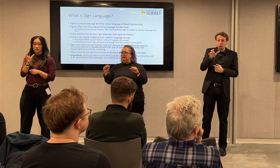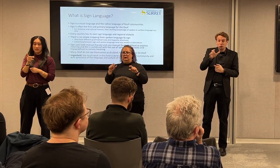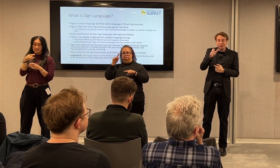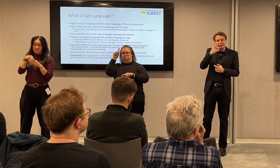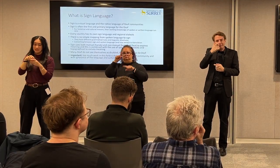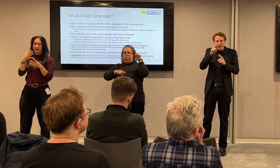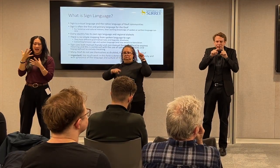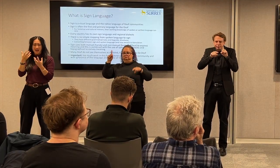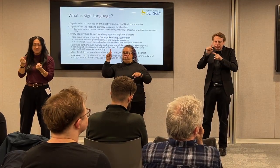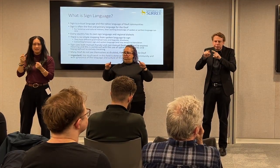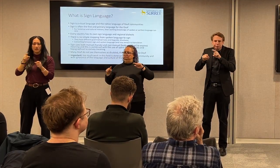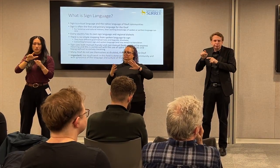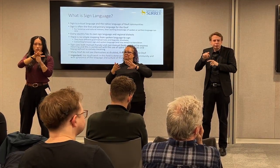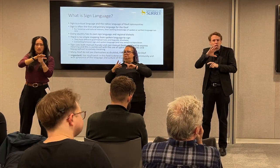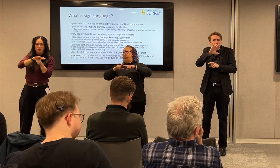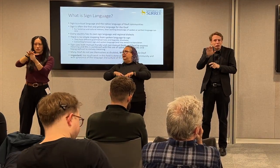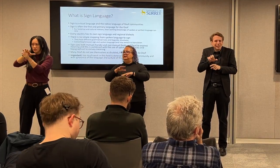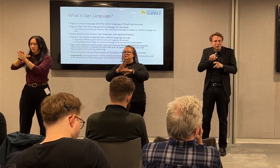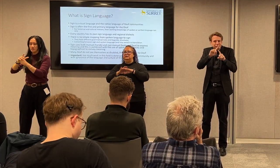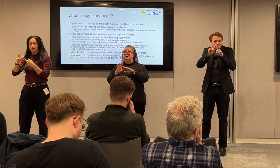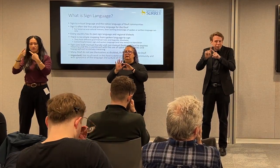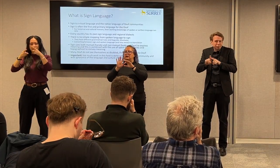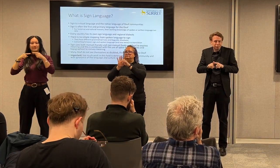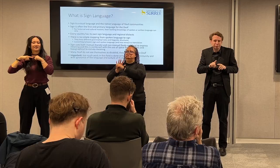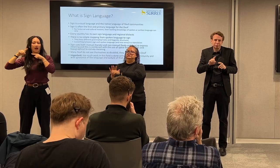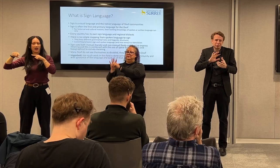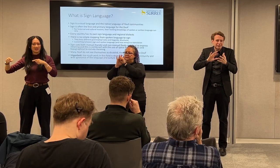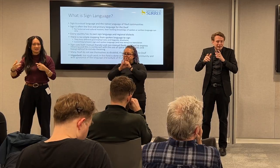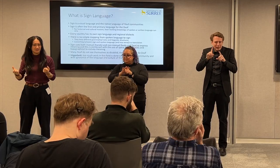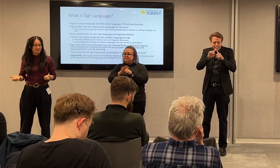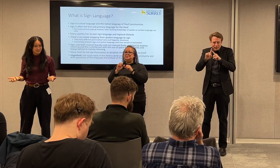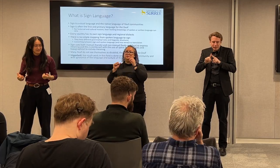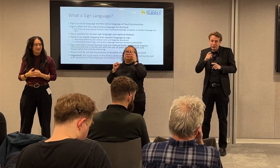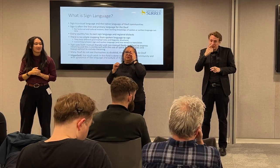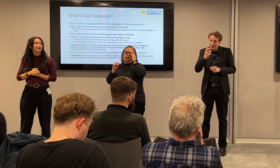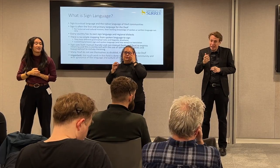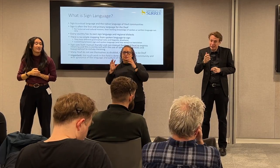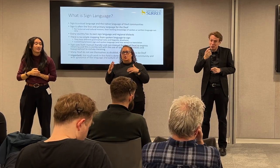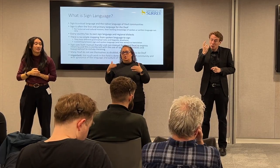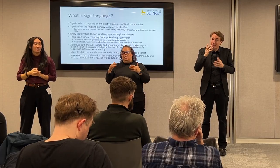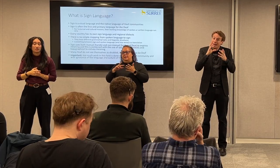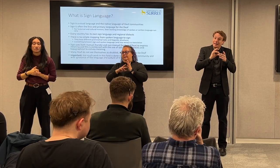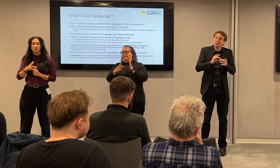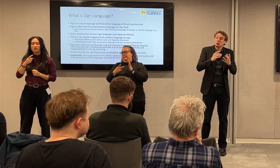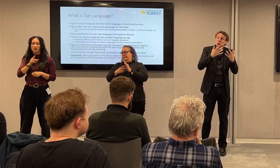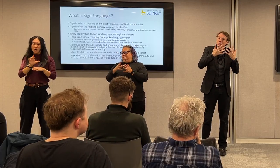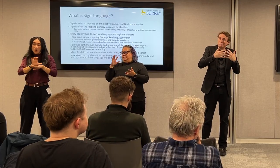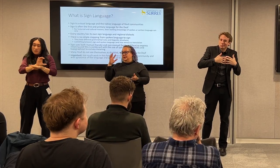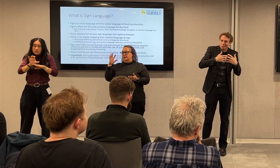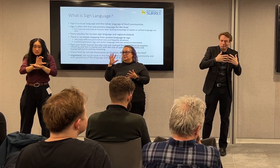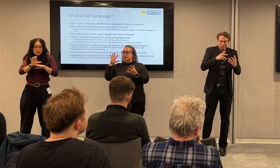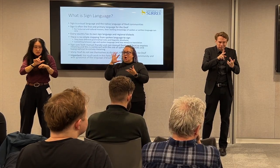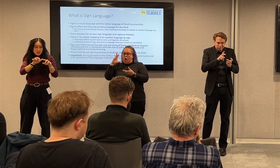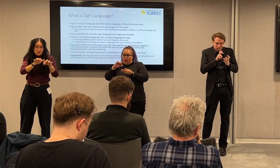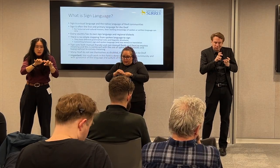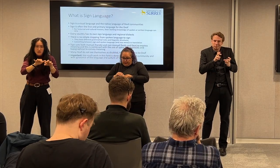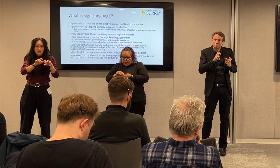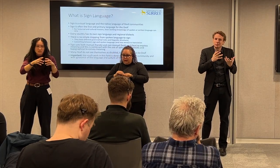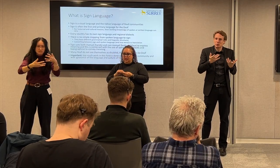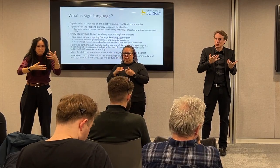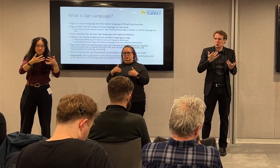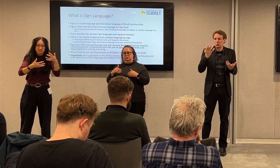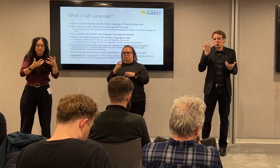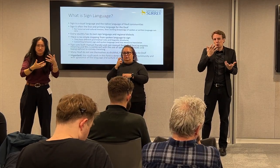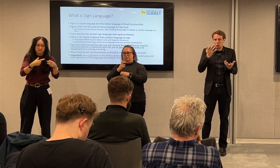dialects. So from a computational point of view, this becomes an incredibly difficult problem to solve, just because of the